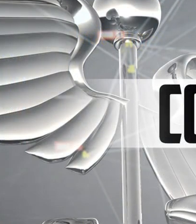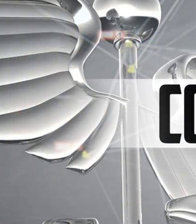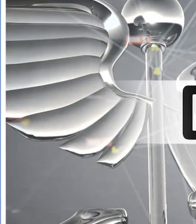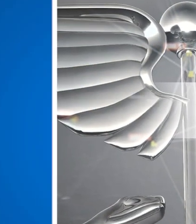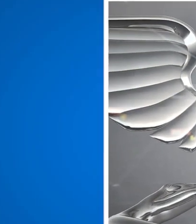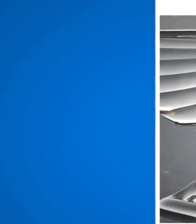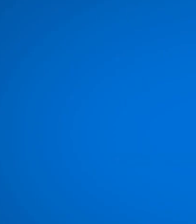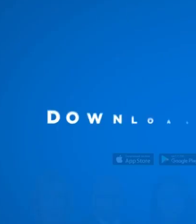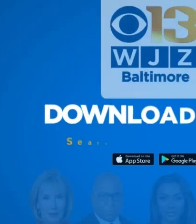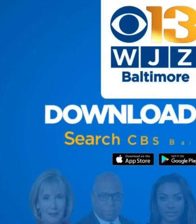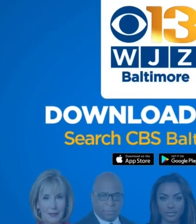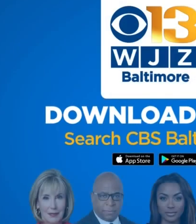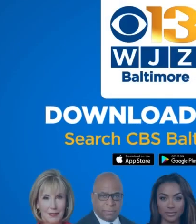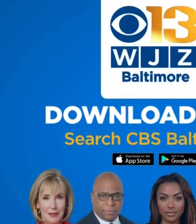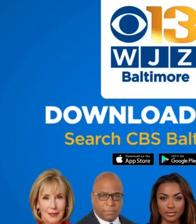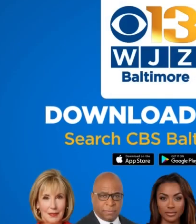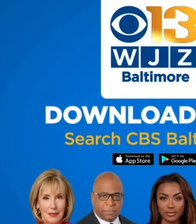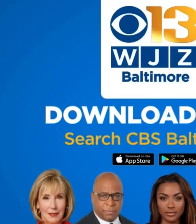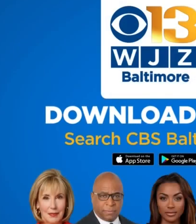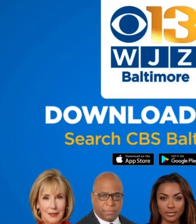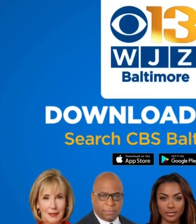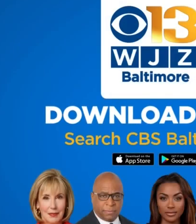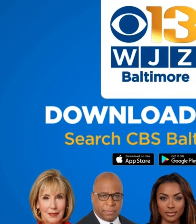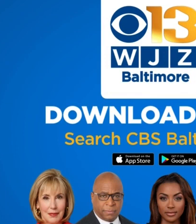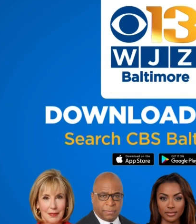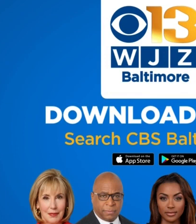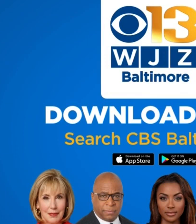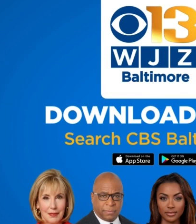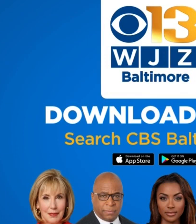information for you county by county. Download our